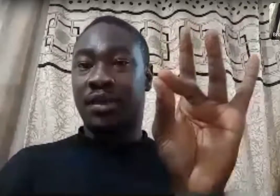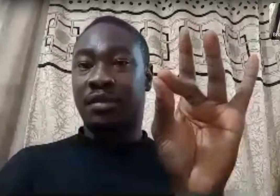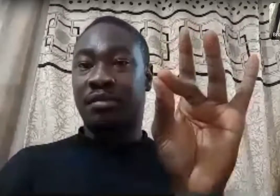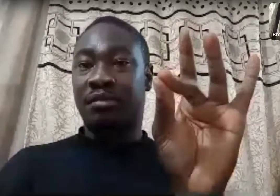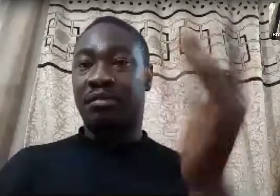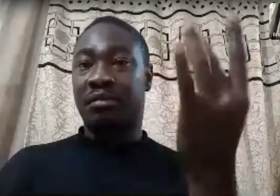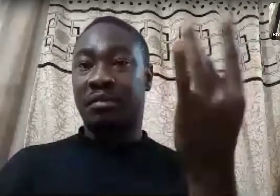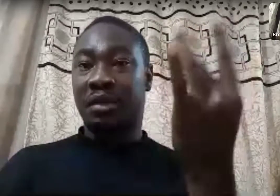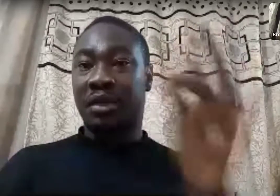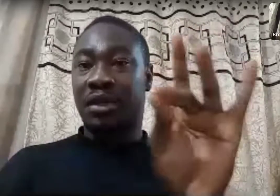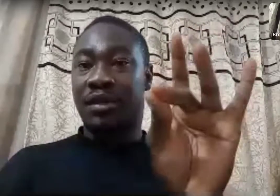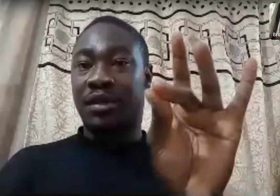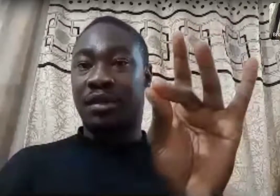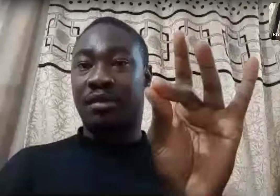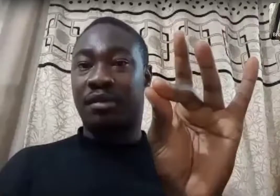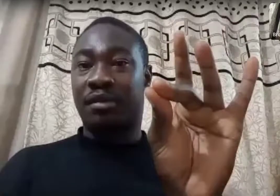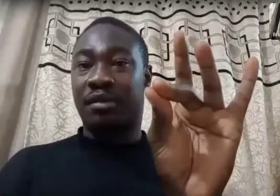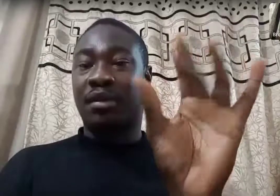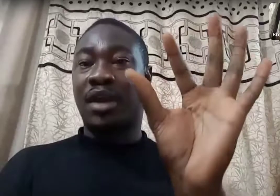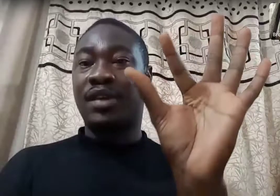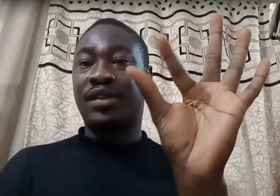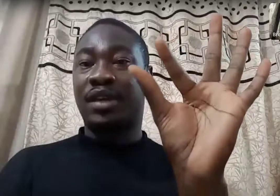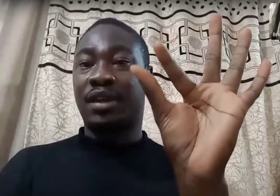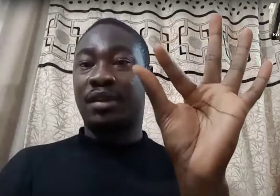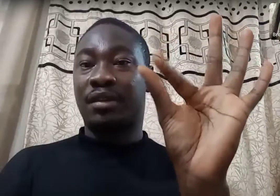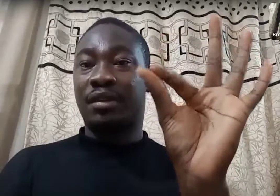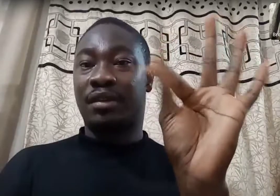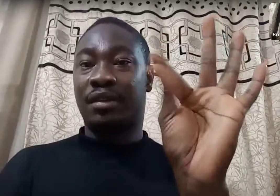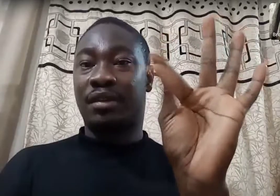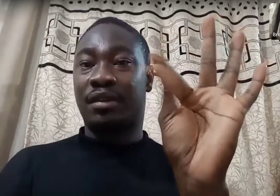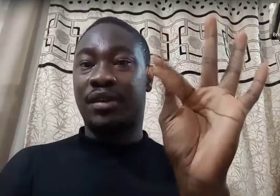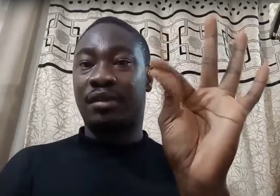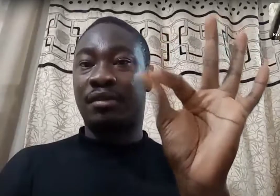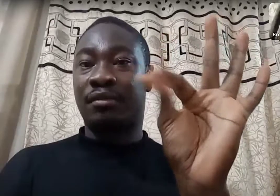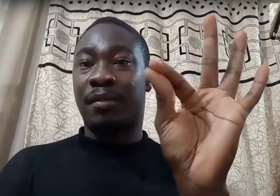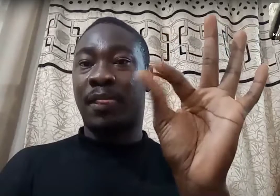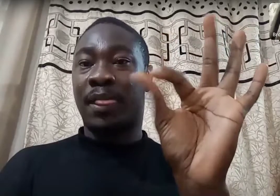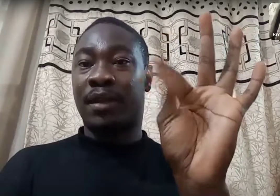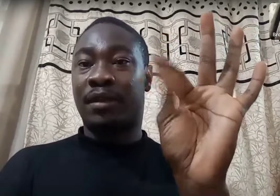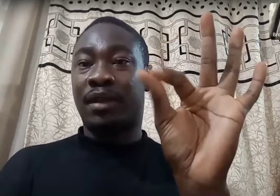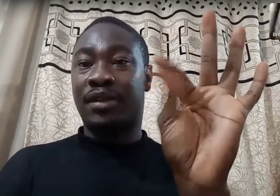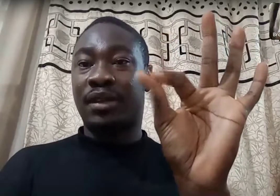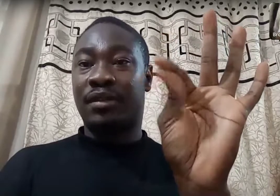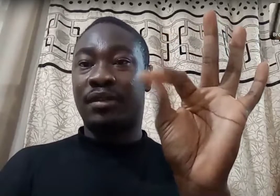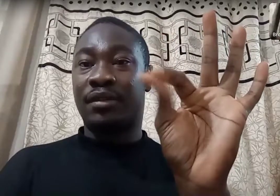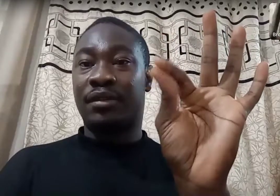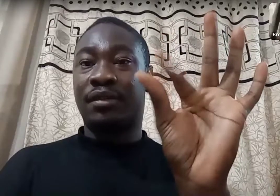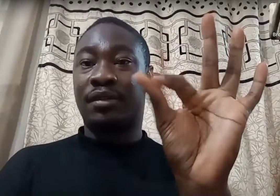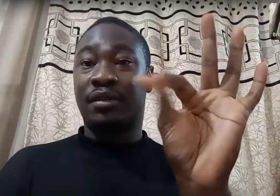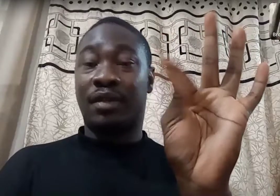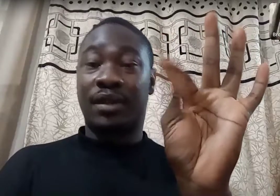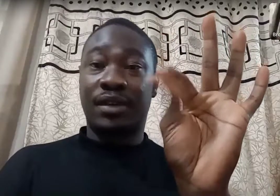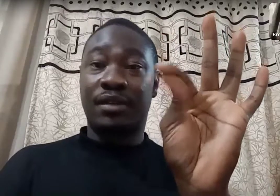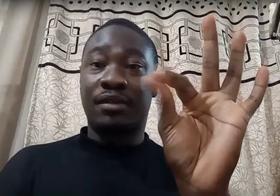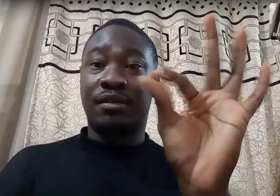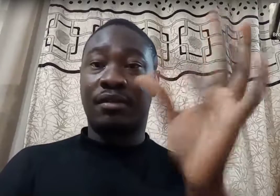18, 19, 19, 19, 19, or